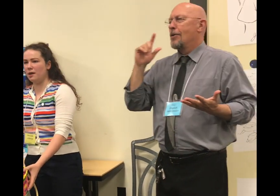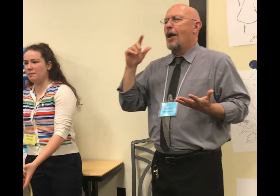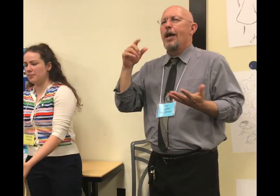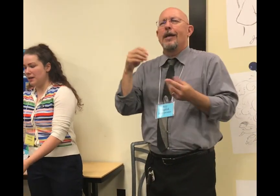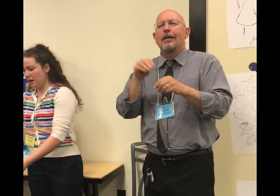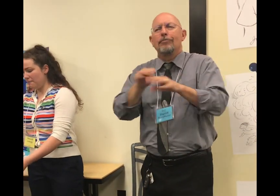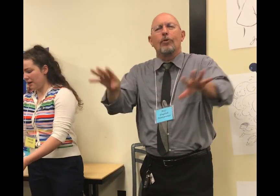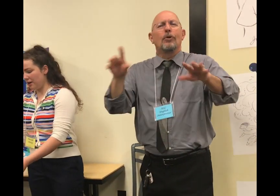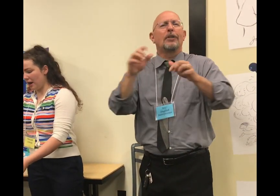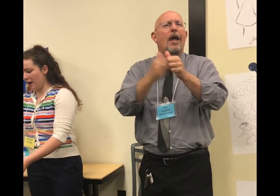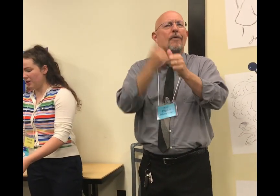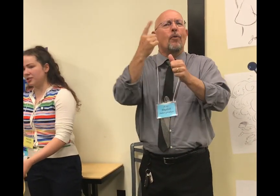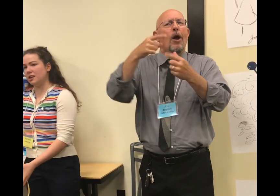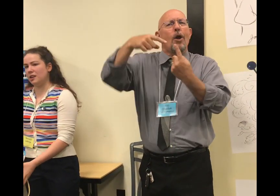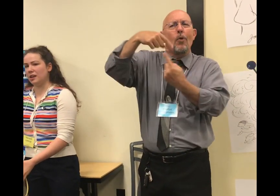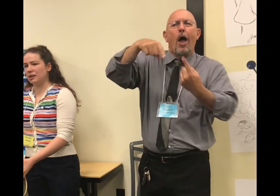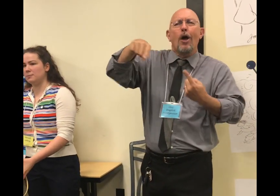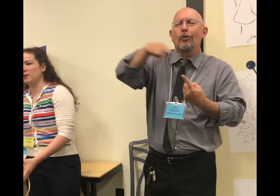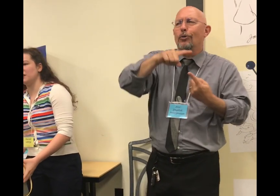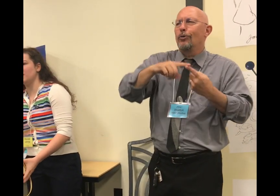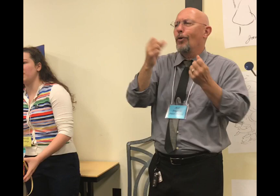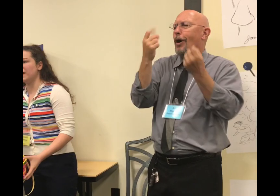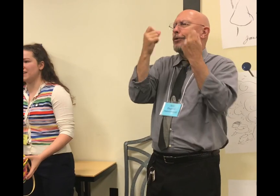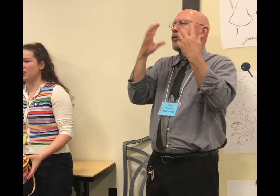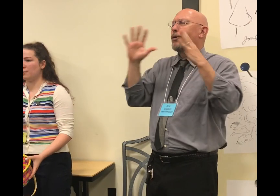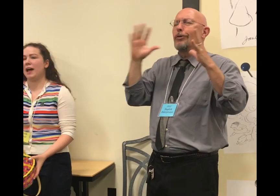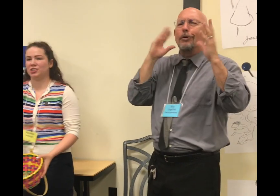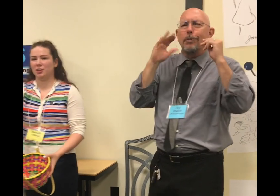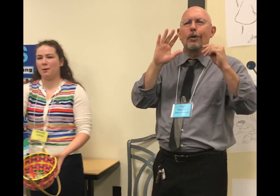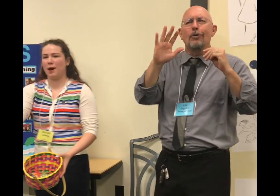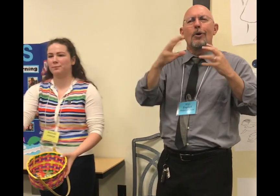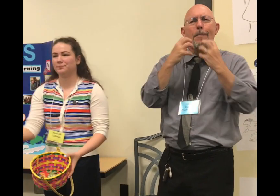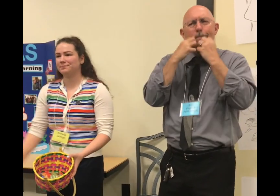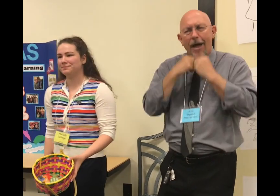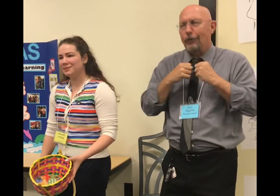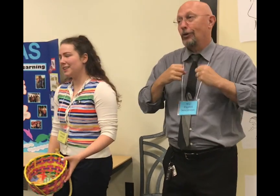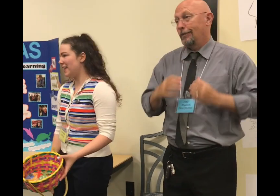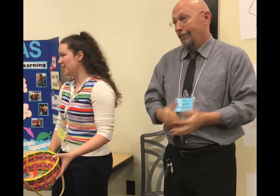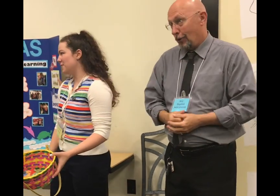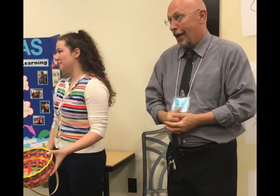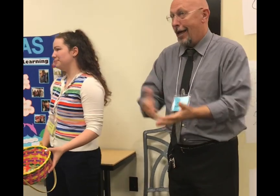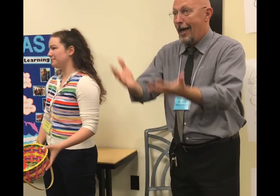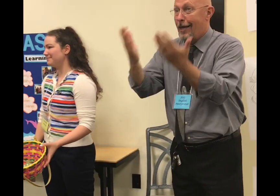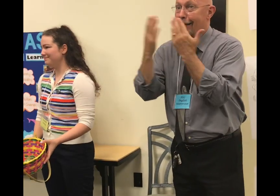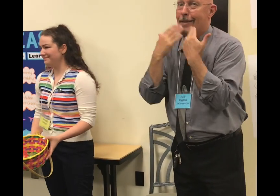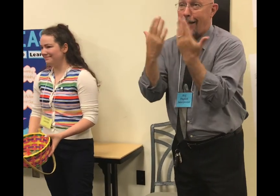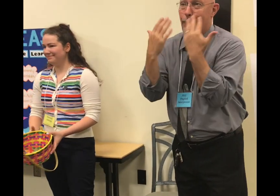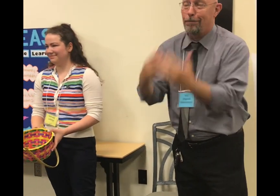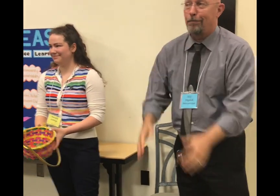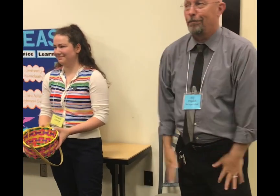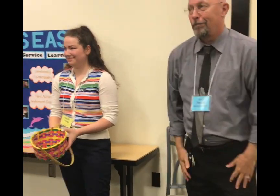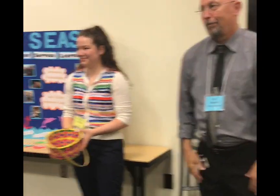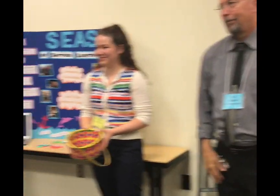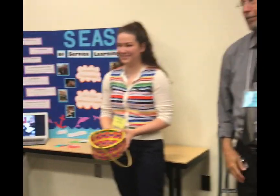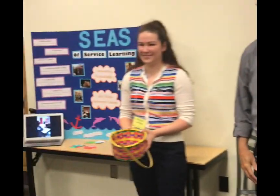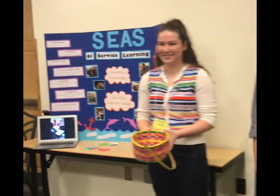you a better understanding and experience of the things that you're passionate about. Thank you.